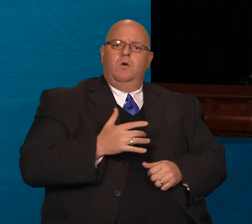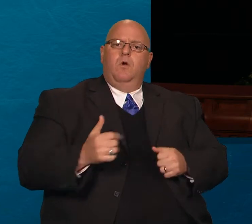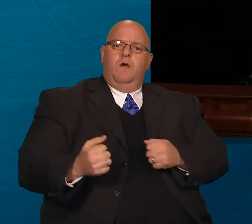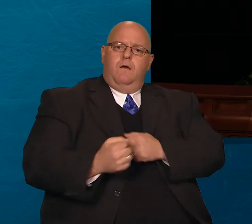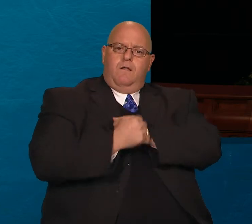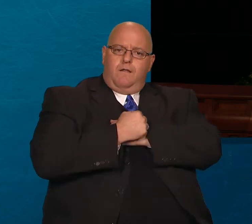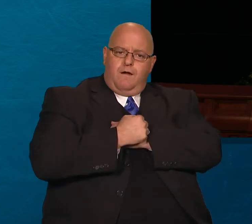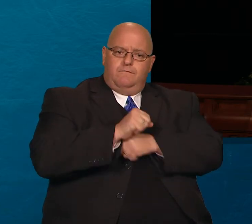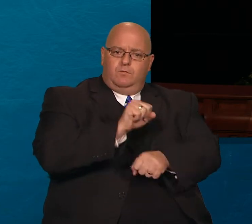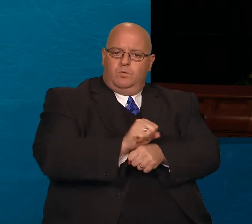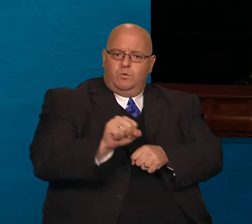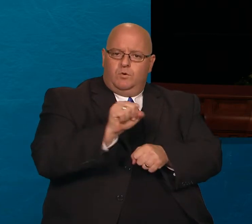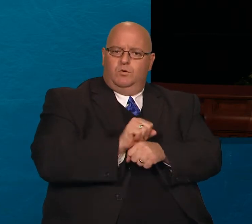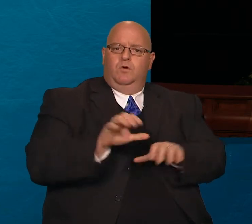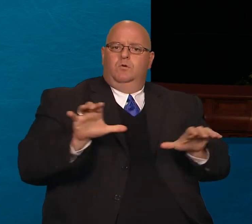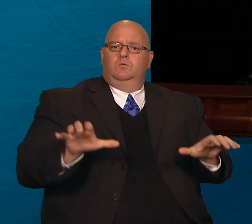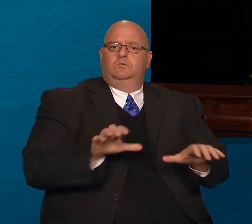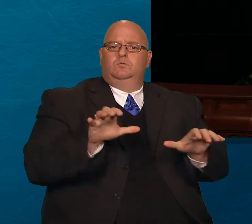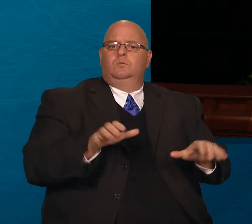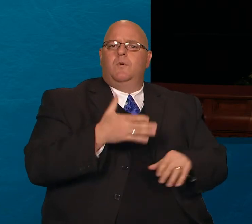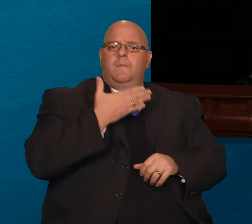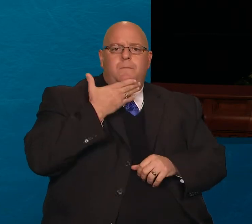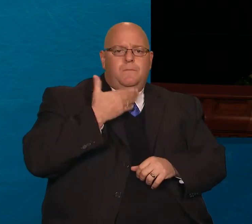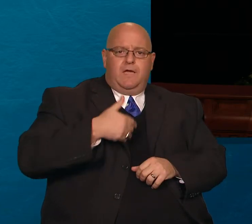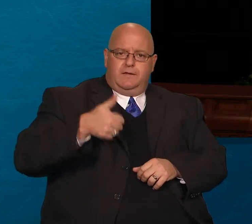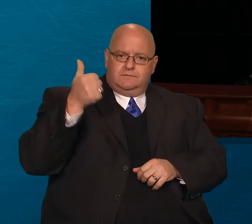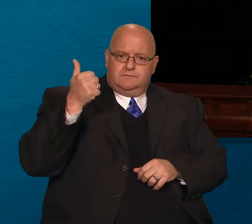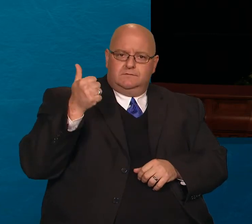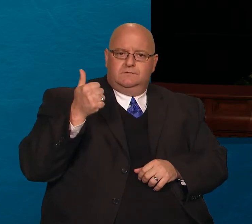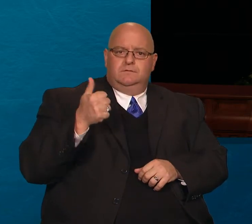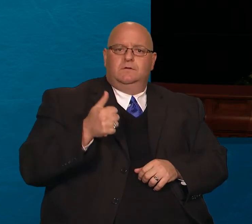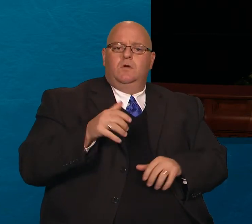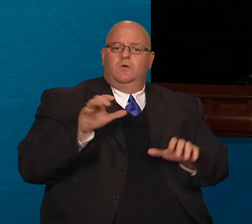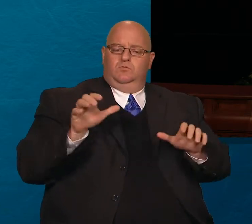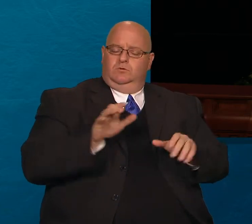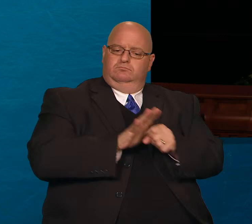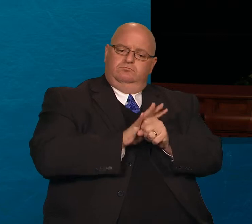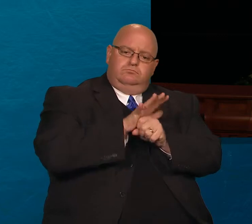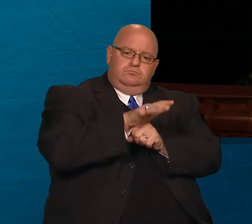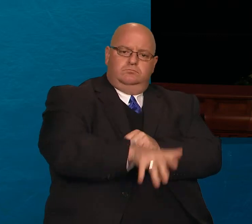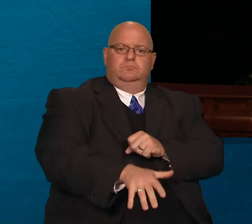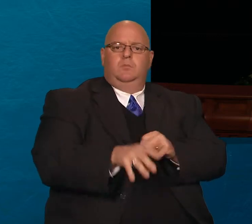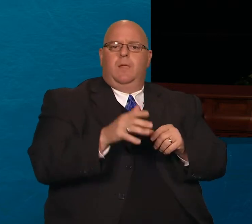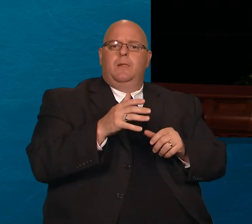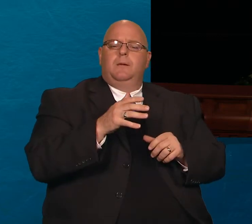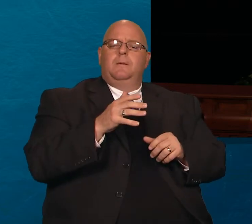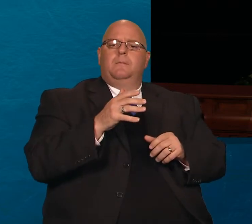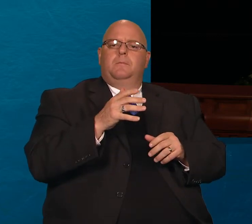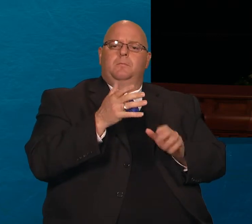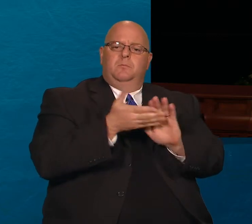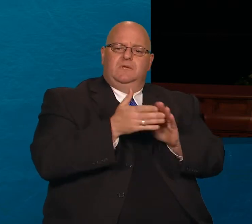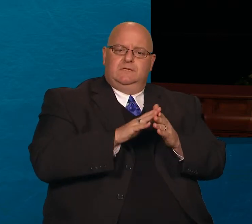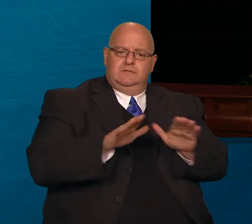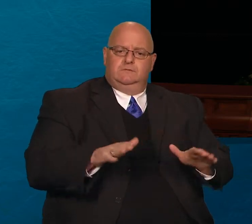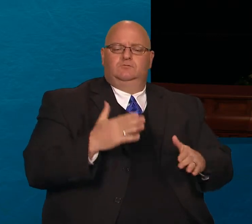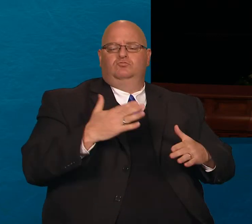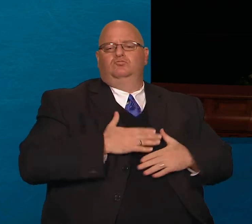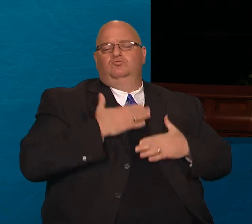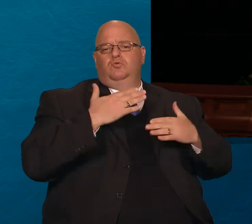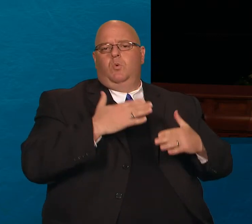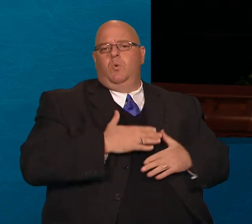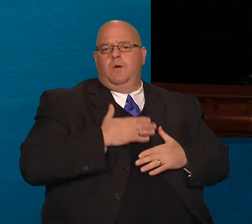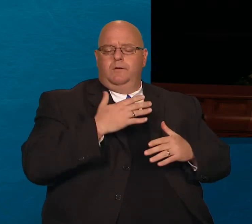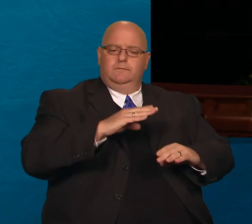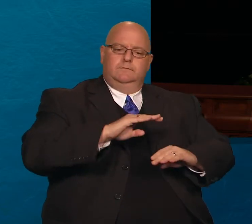work and do our best will bring unbounded peace, joy, and satisfaction to